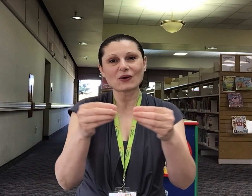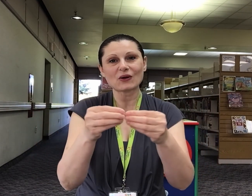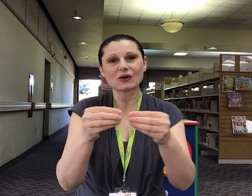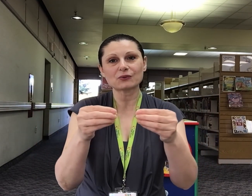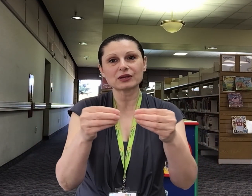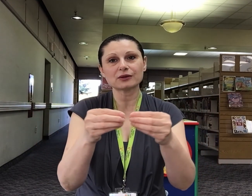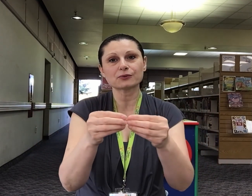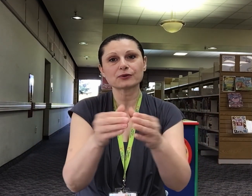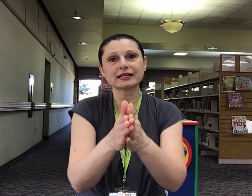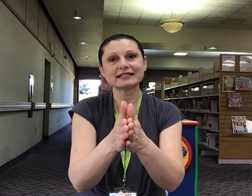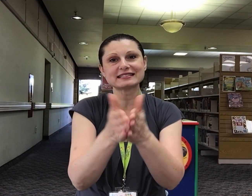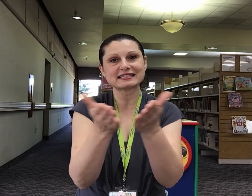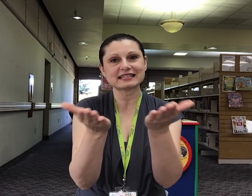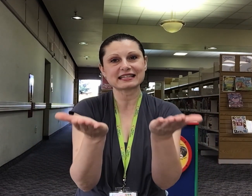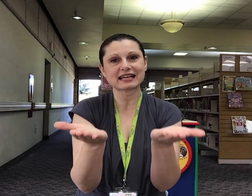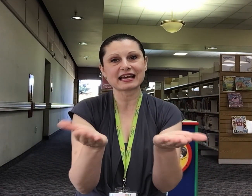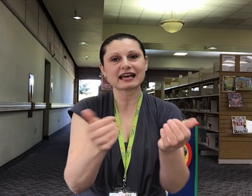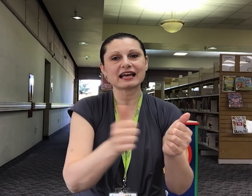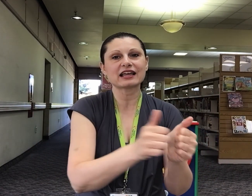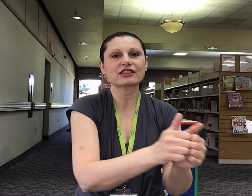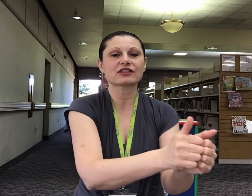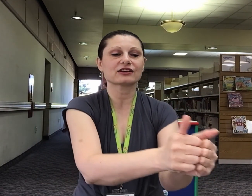more we read together,